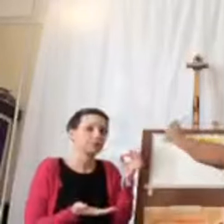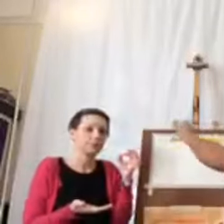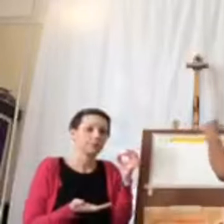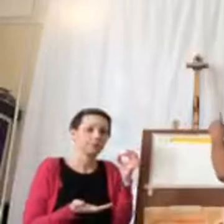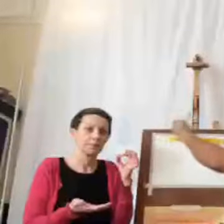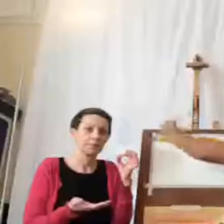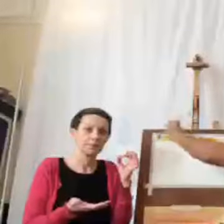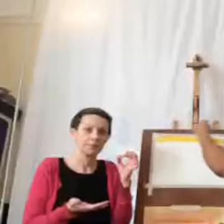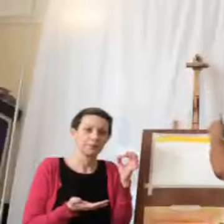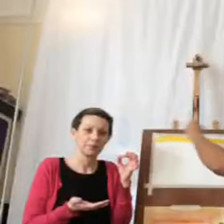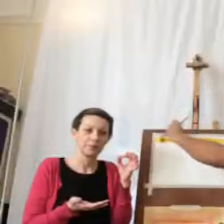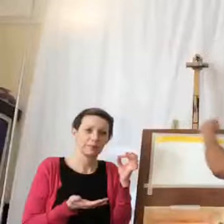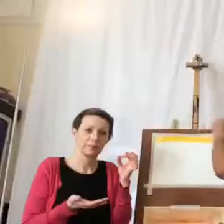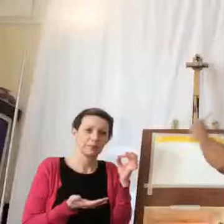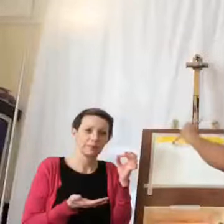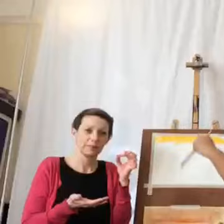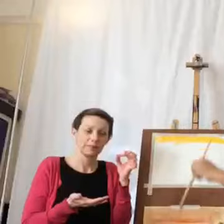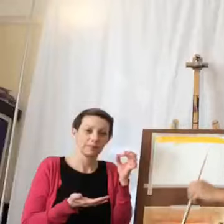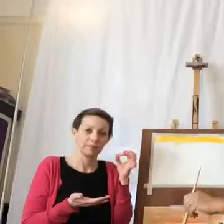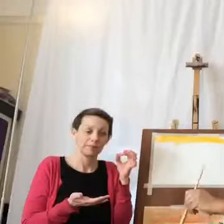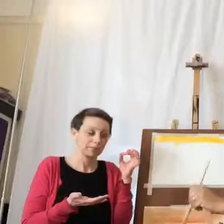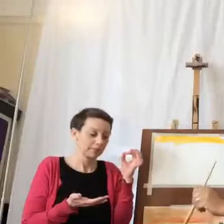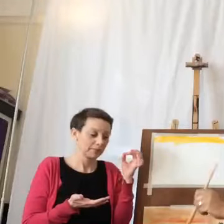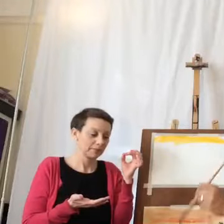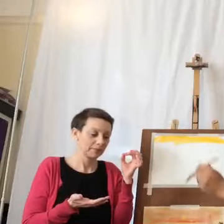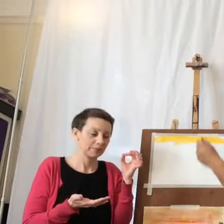And you just